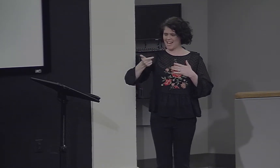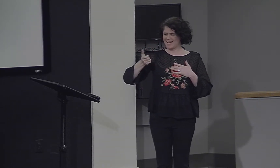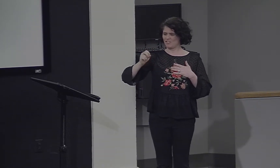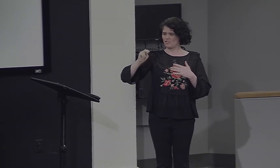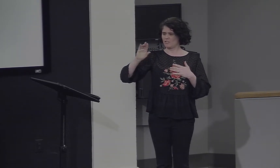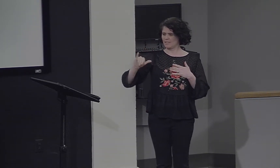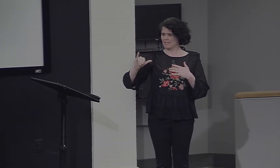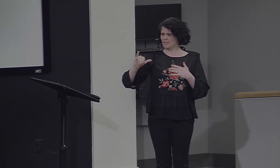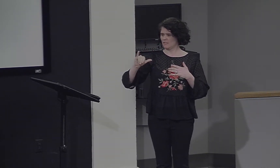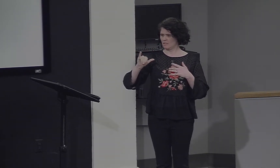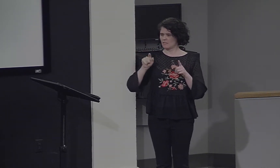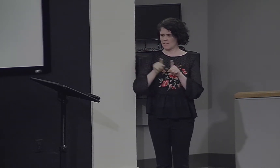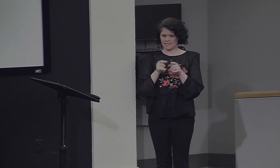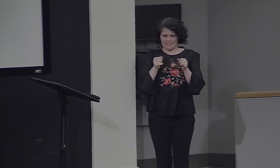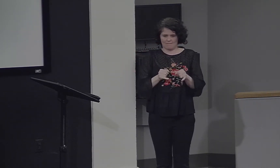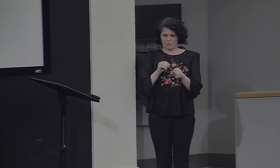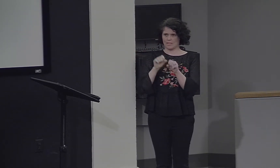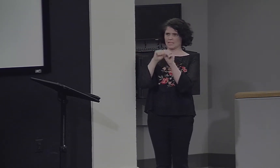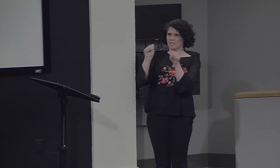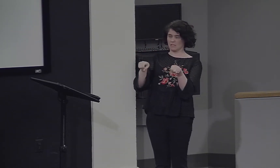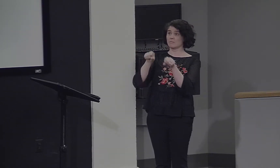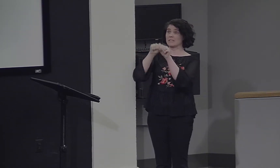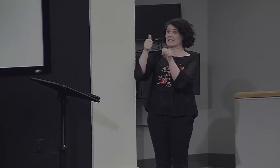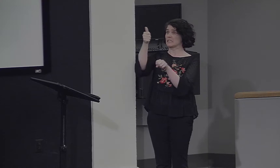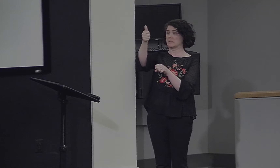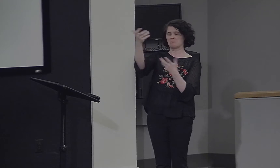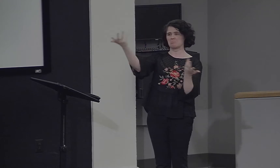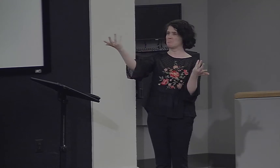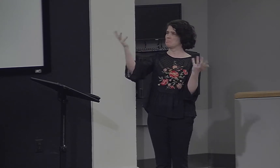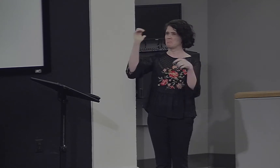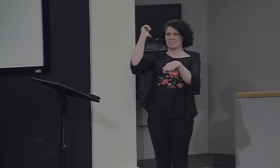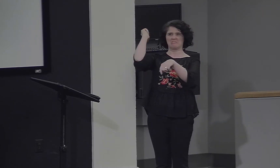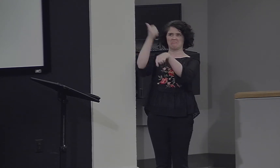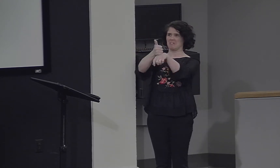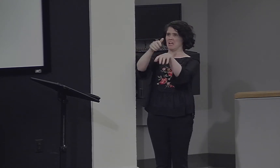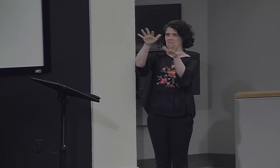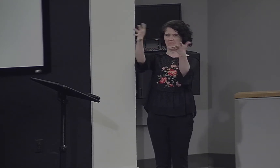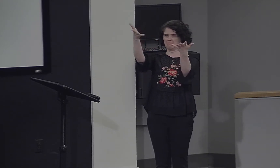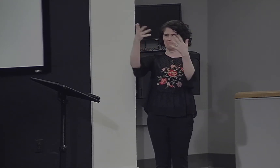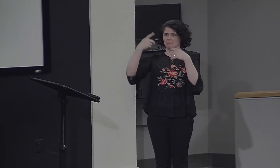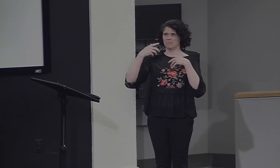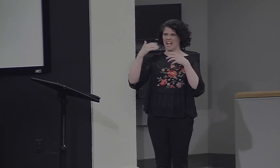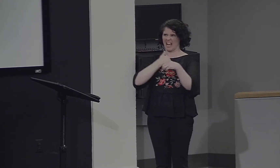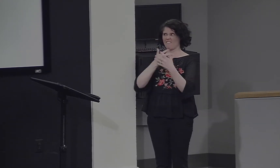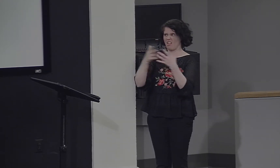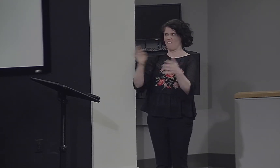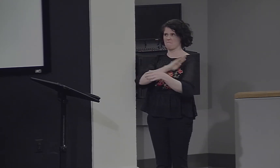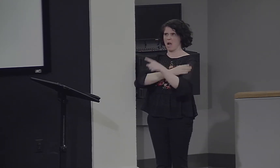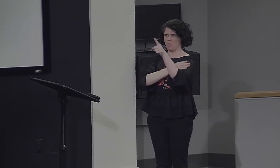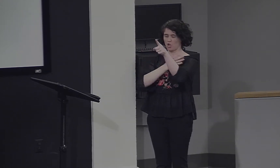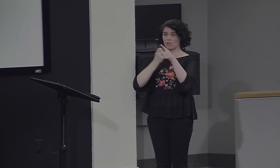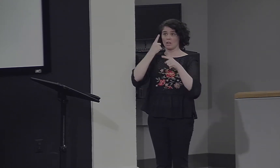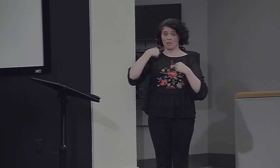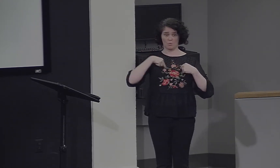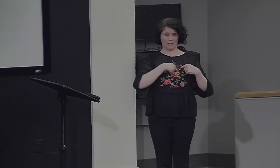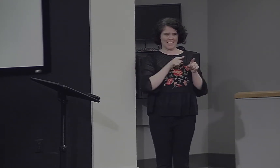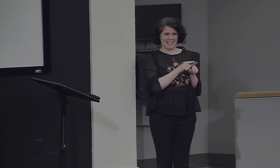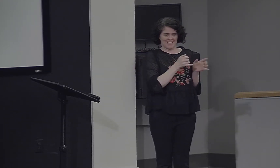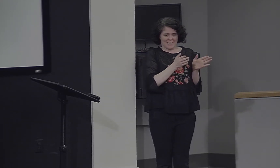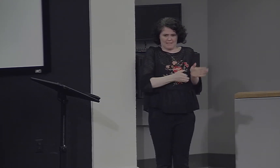It's an interesting idea to start from your agency as an individual within a